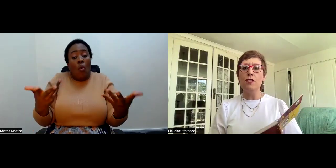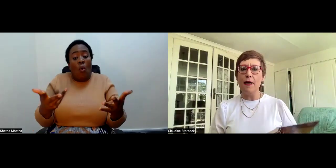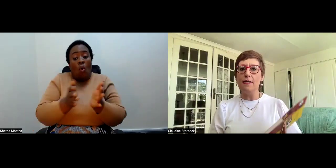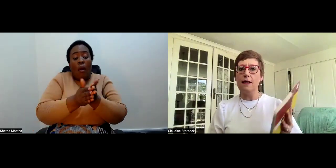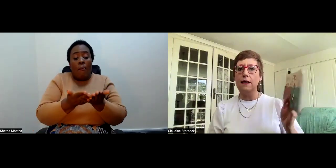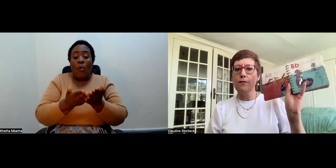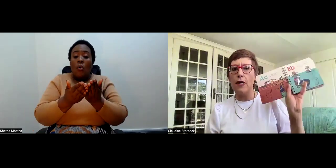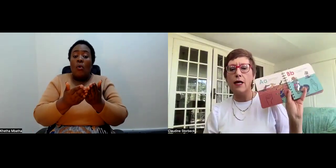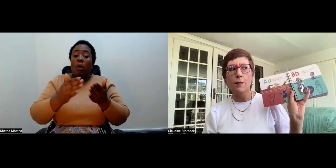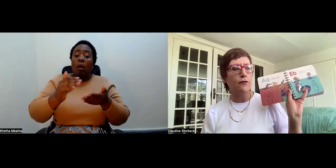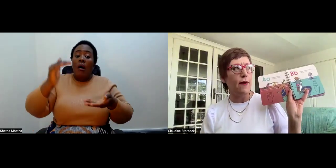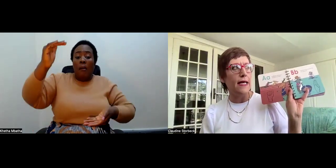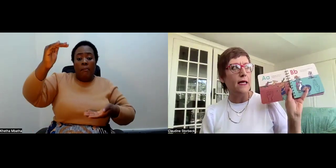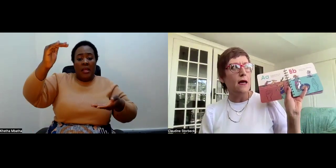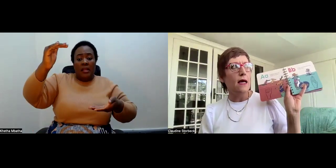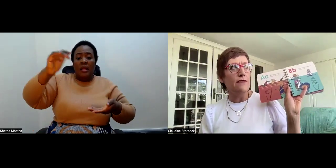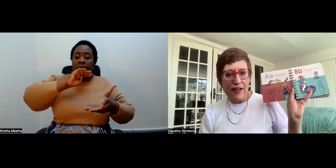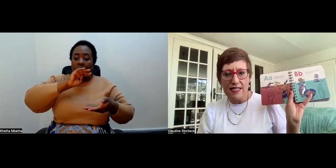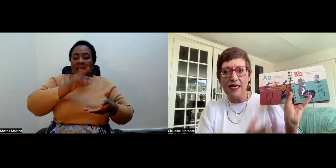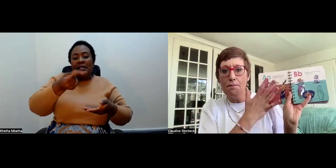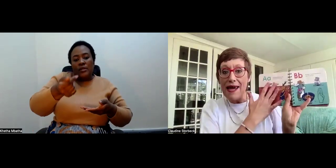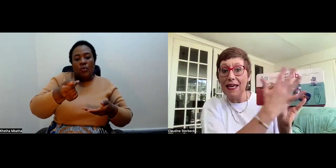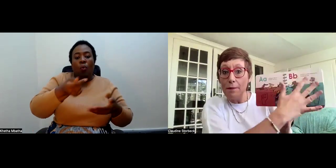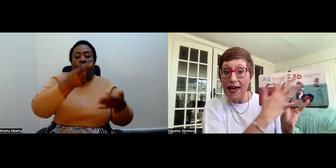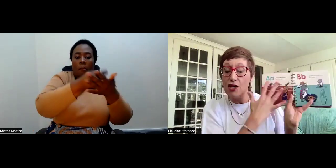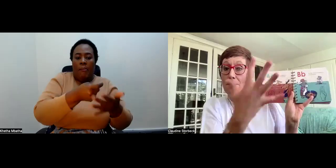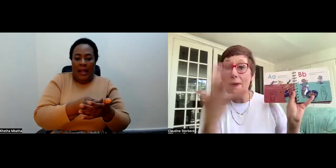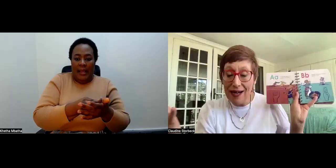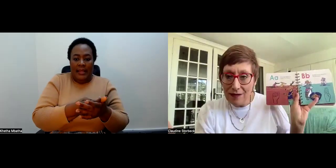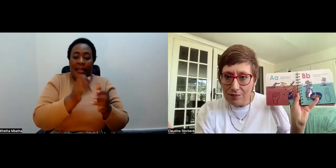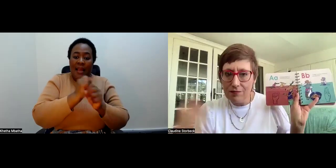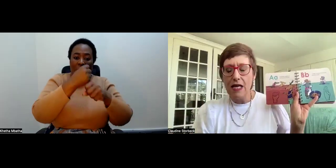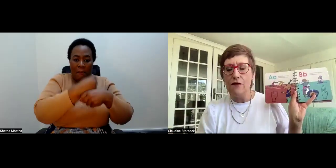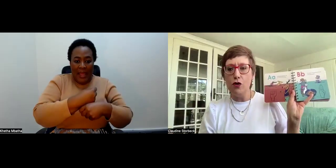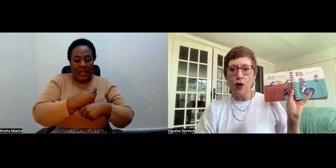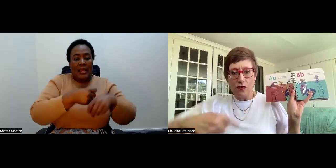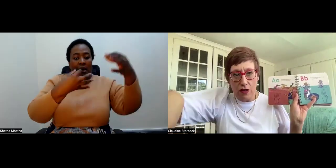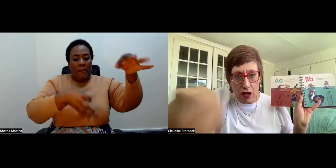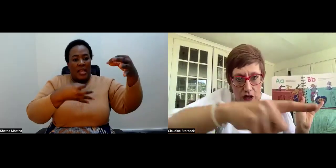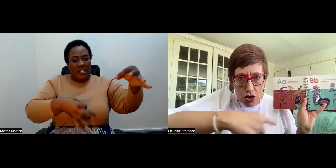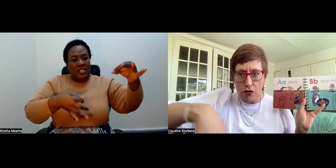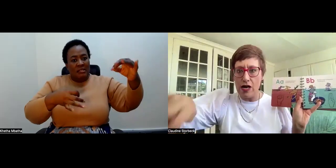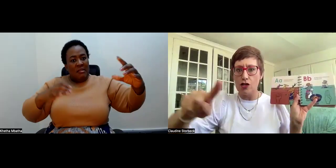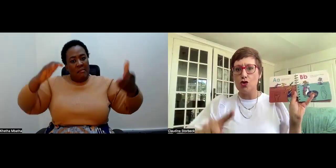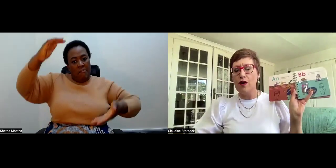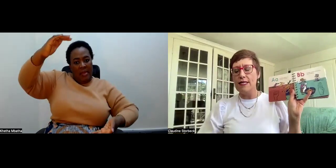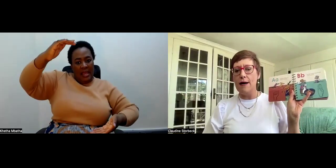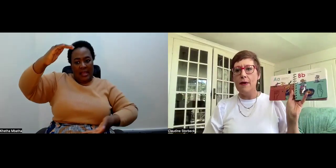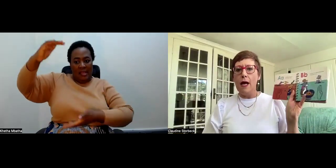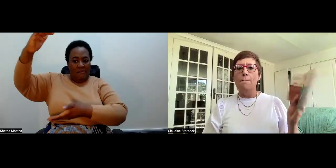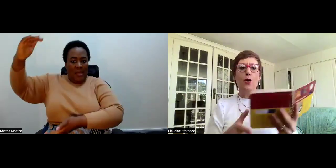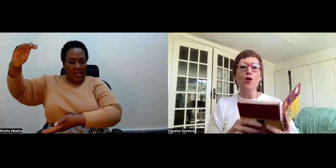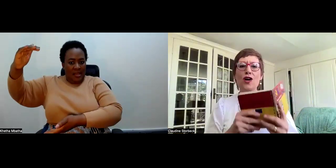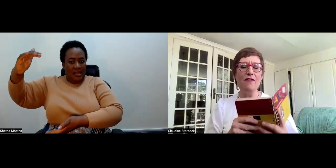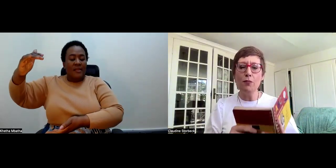means you would spend a little bit of money investing in making pages bigger if you want the around at story